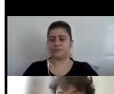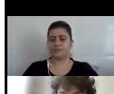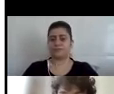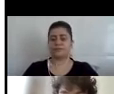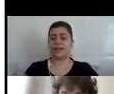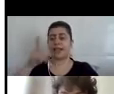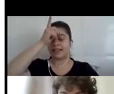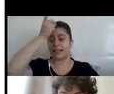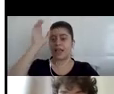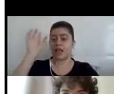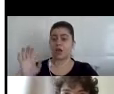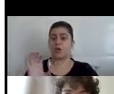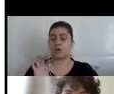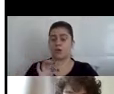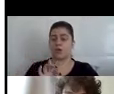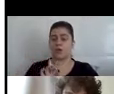direct supply chain,